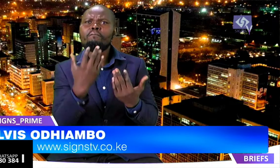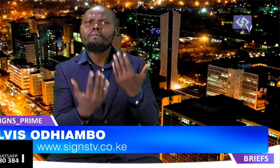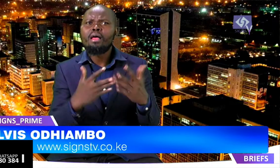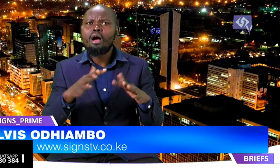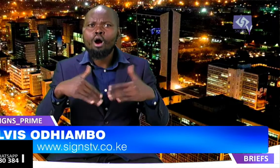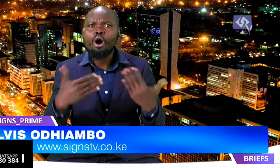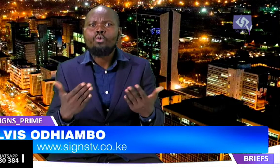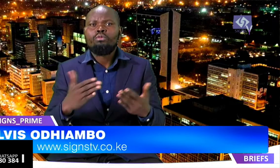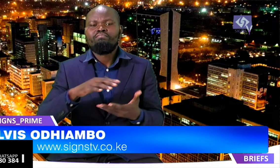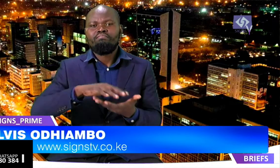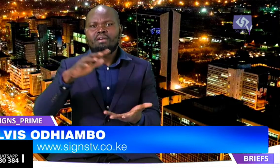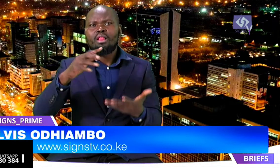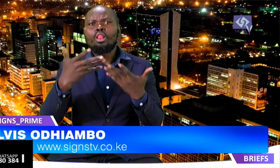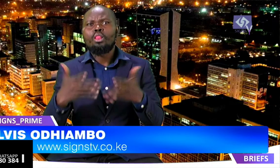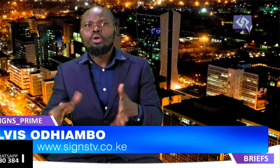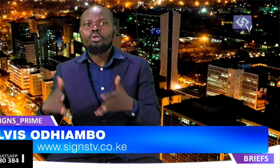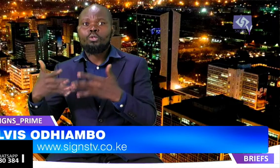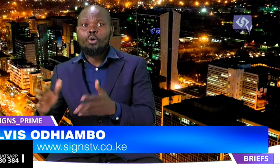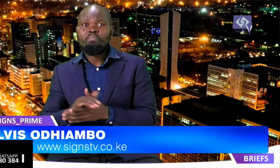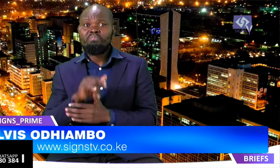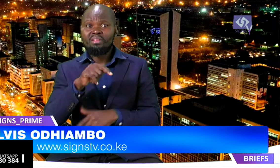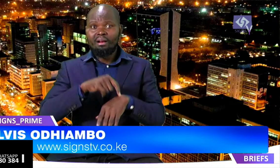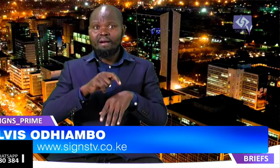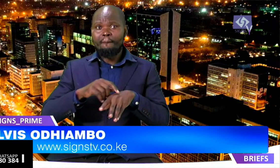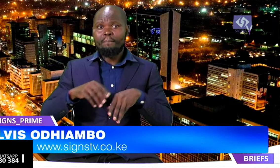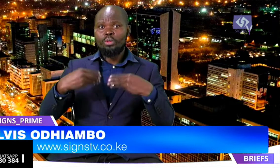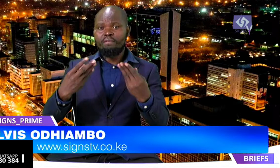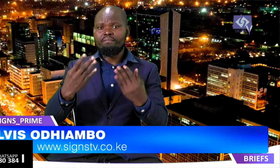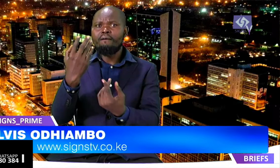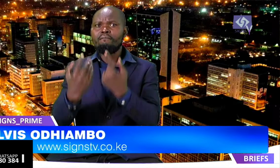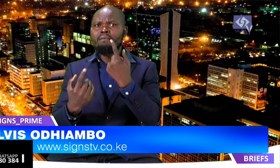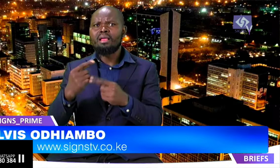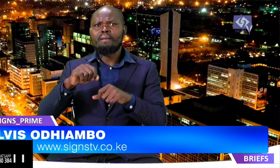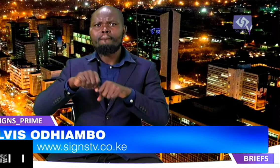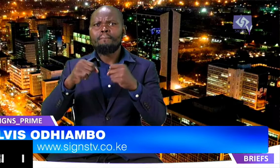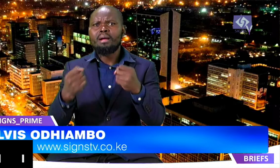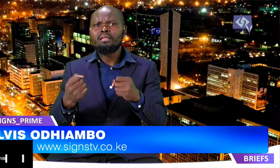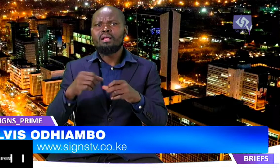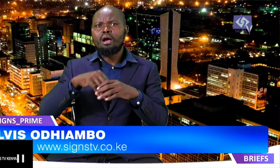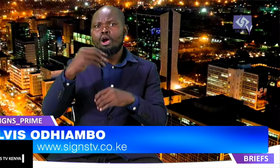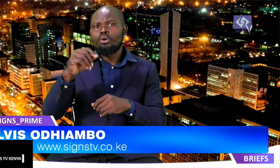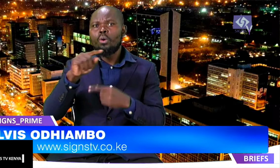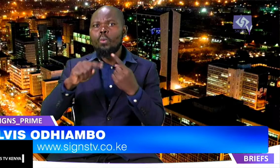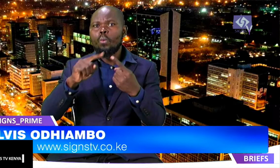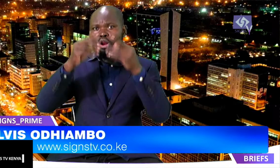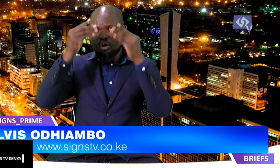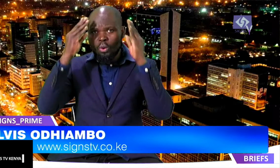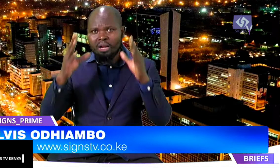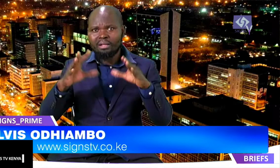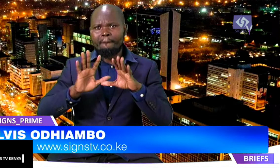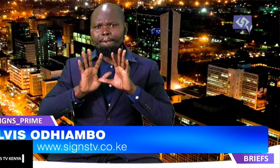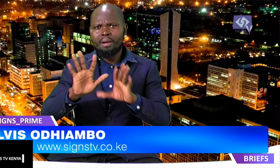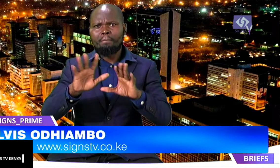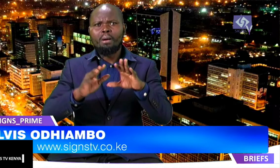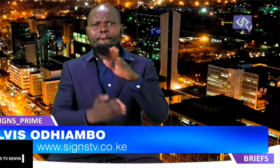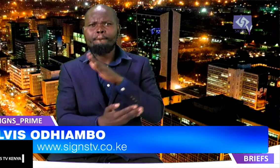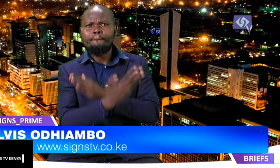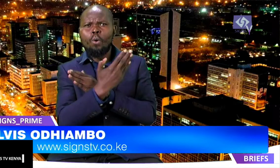to prioritize investigation on the fire extinguishers to avert such huge losses. The